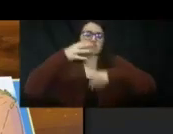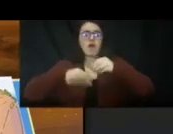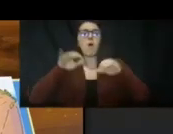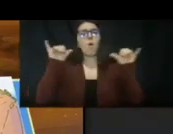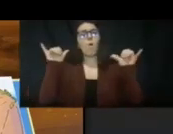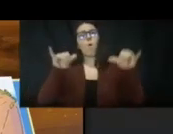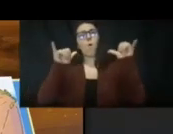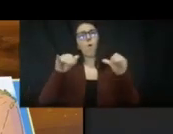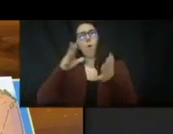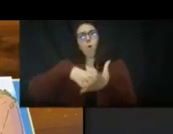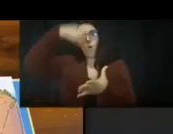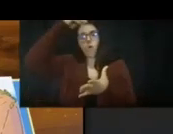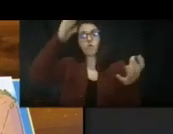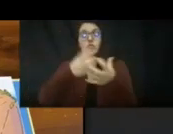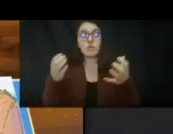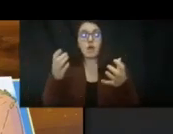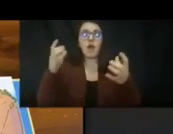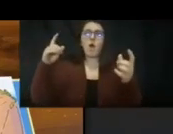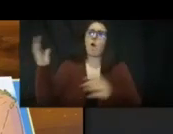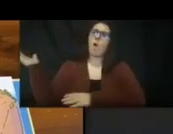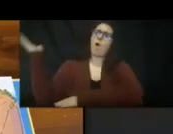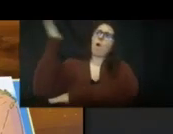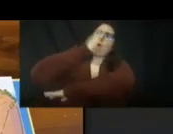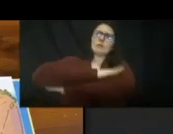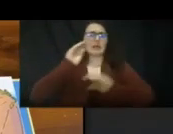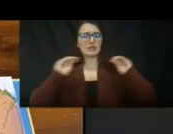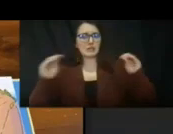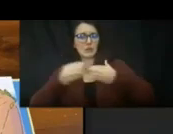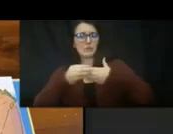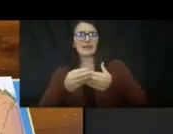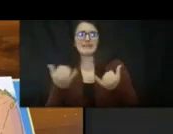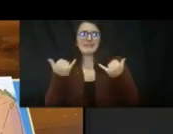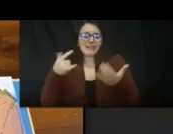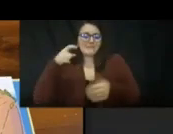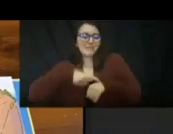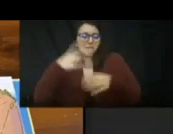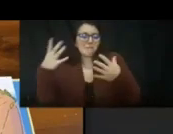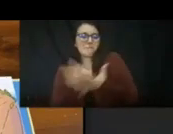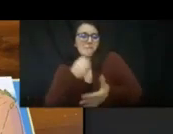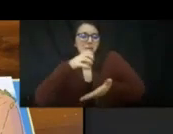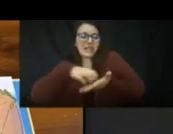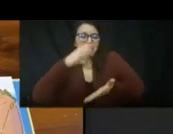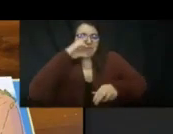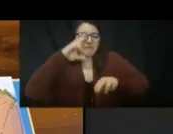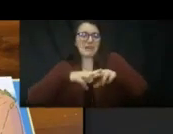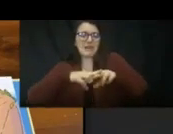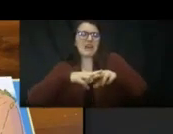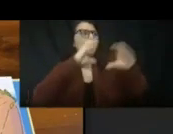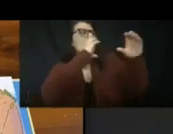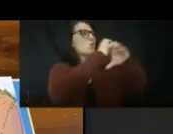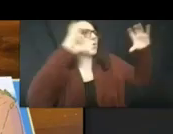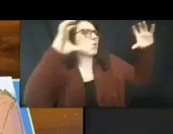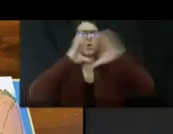day without using any single-use plastics. Now it's time for cake and fun. Instead of balloons, Nick and his friends